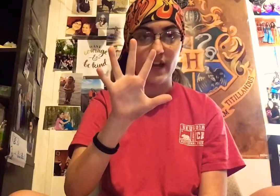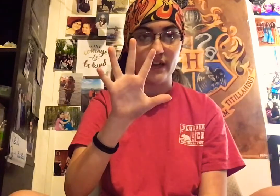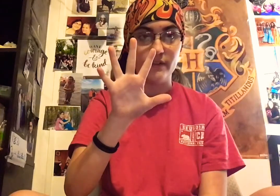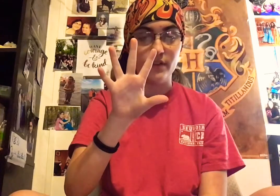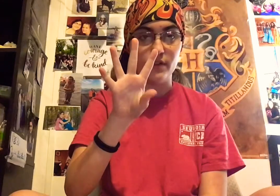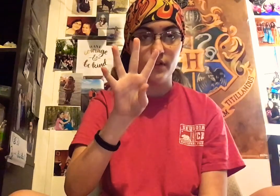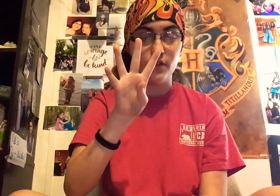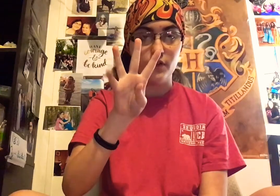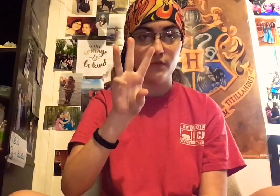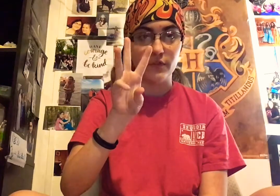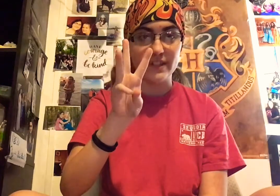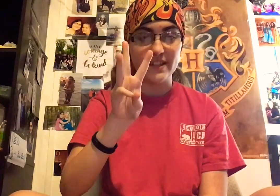45, 46,